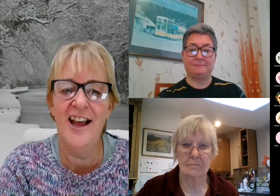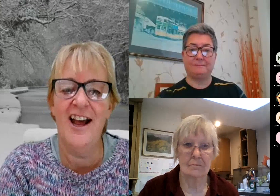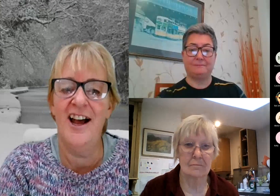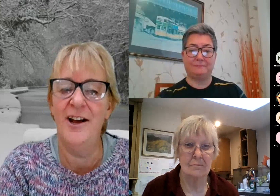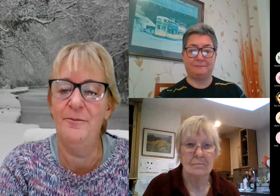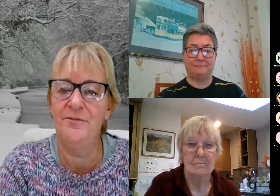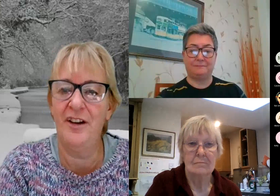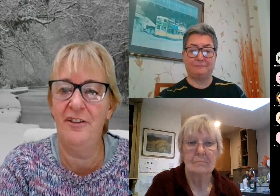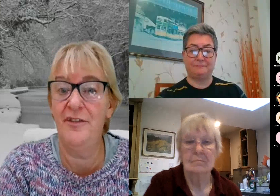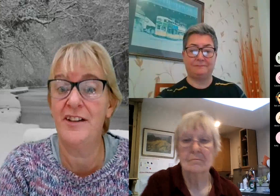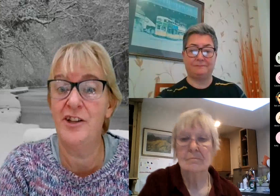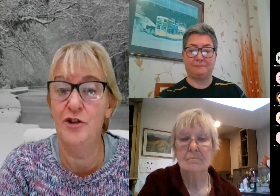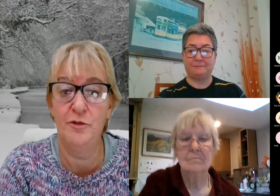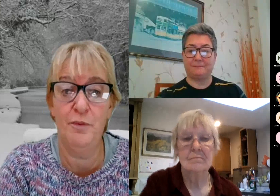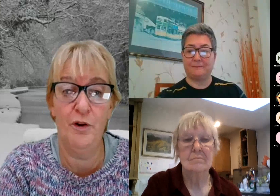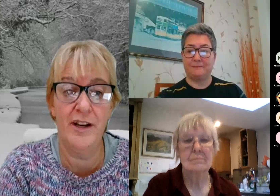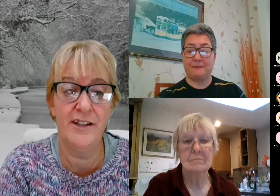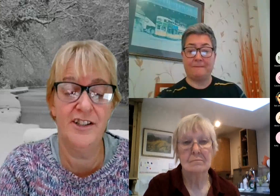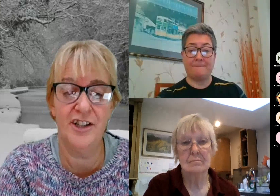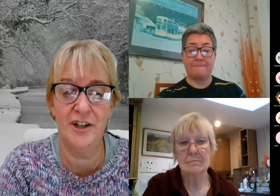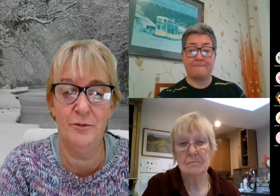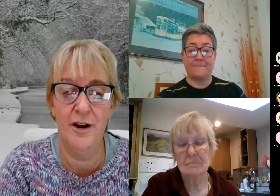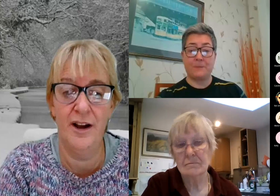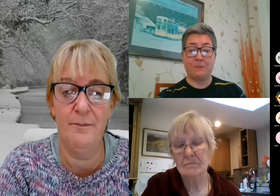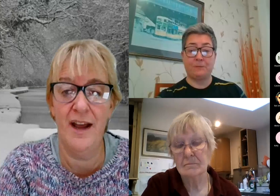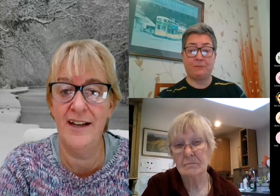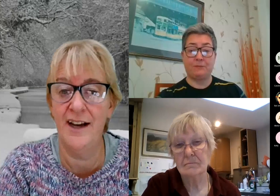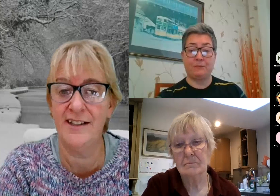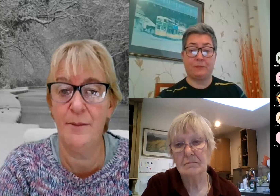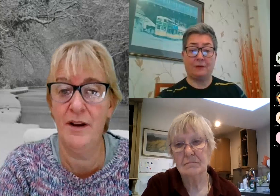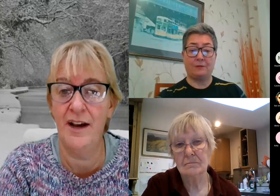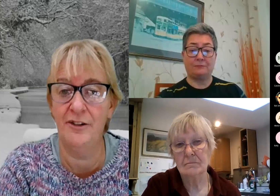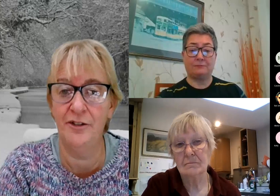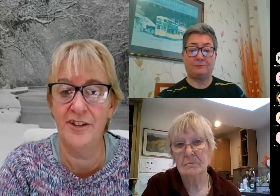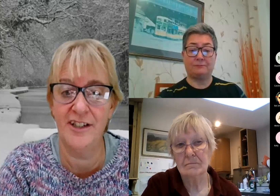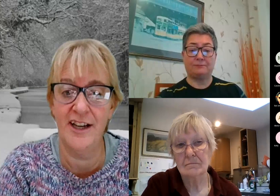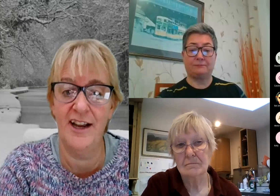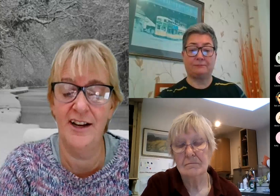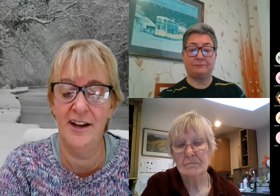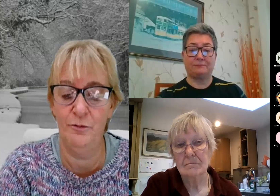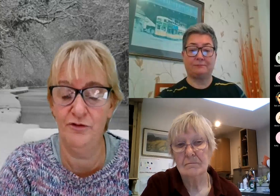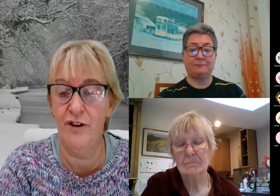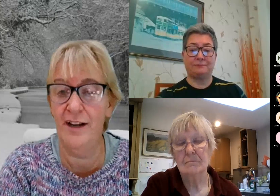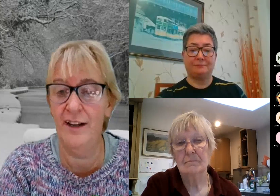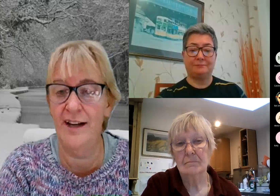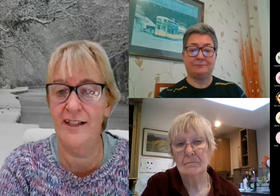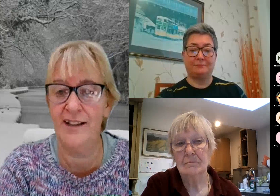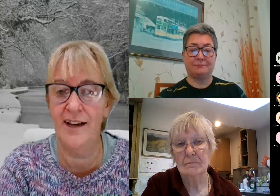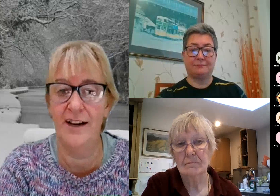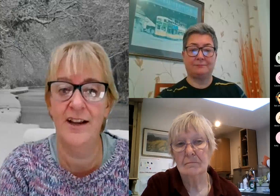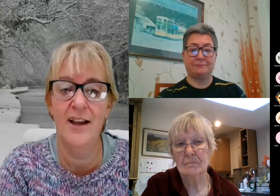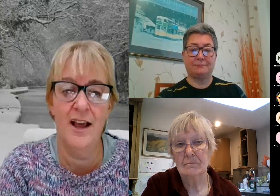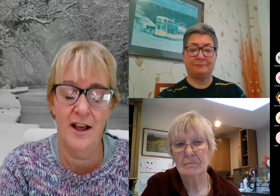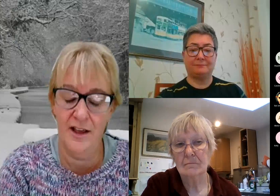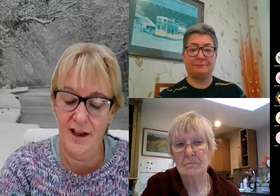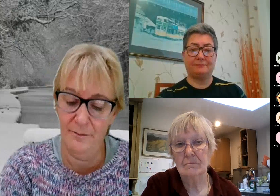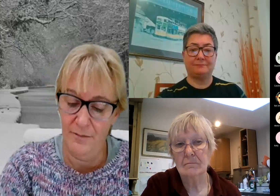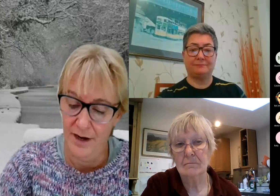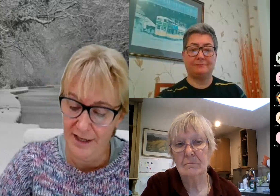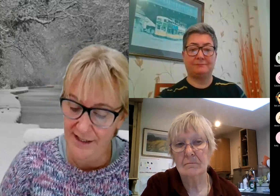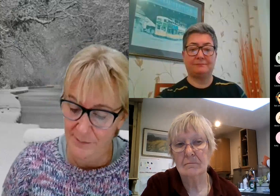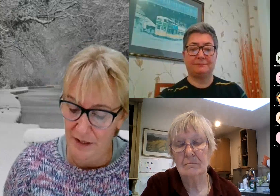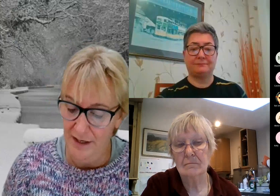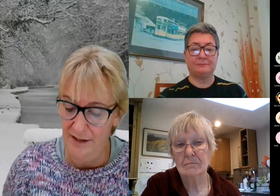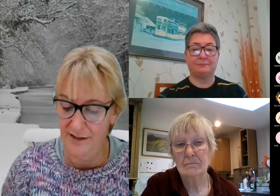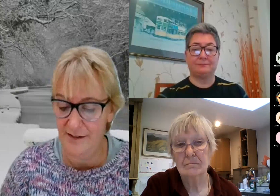does. I think that's a good point to end our seminar on today. And I would really like to thank